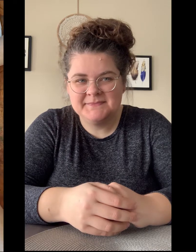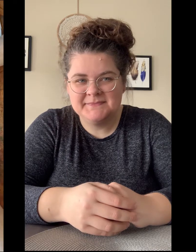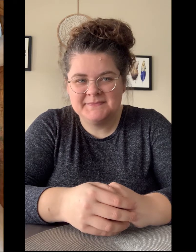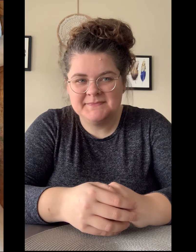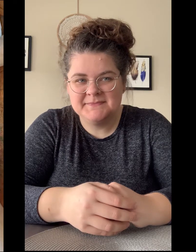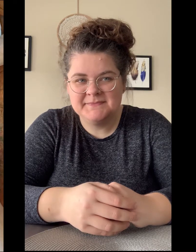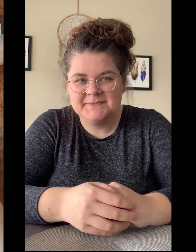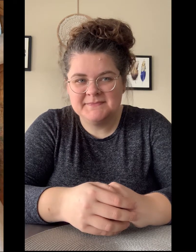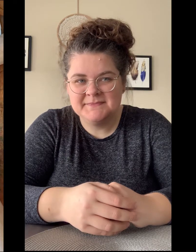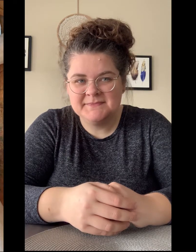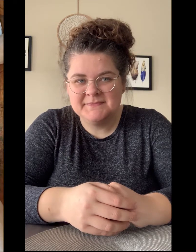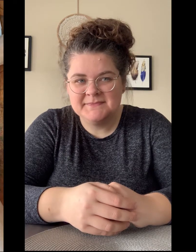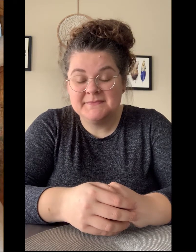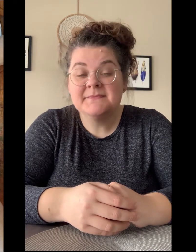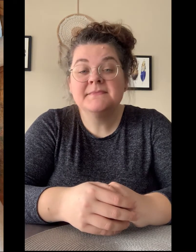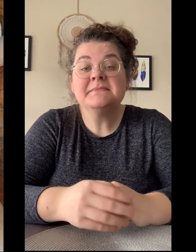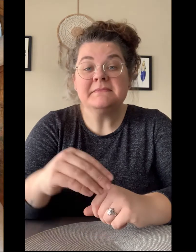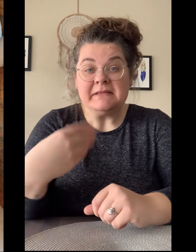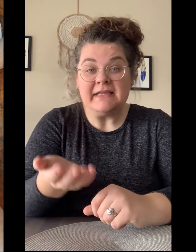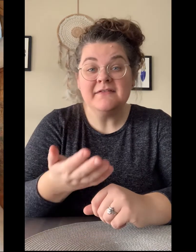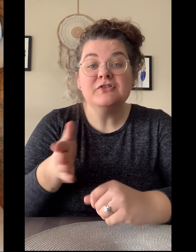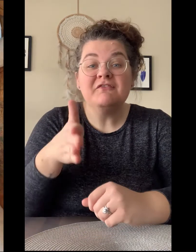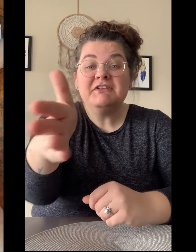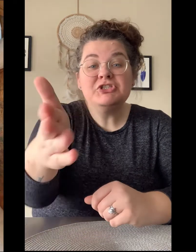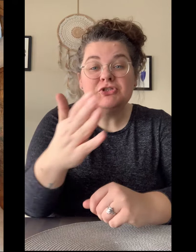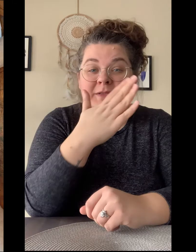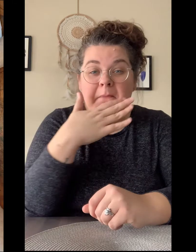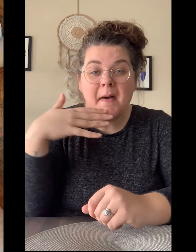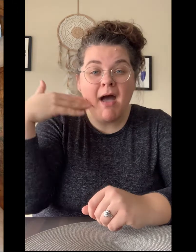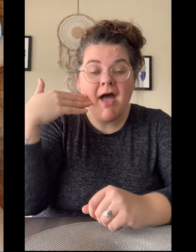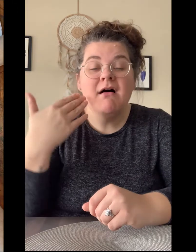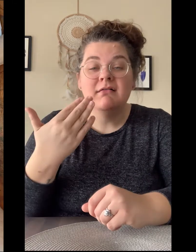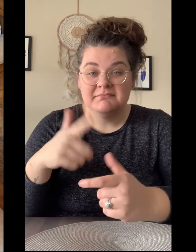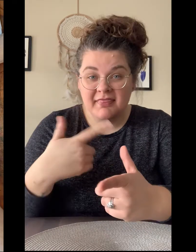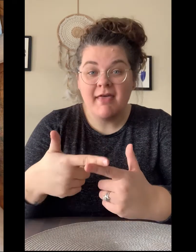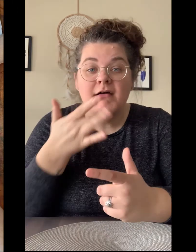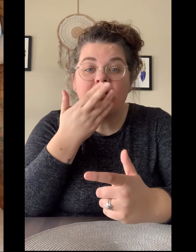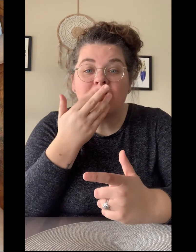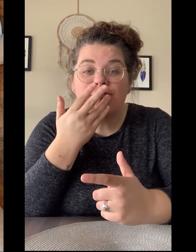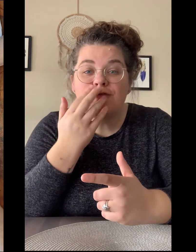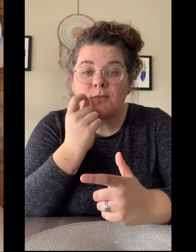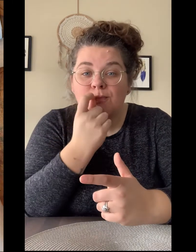Give your fish a little smile, a little color in his face here.